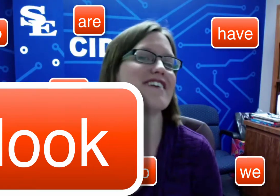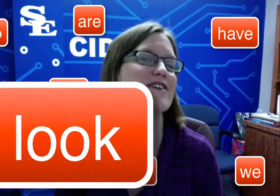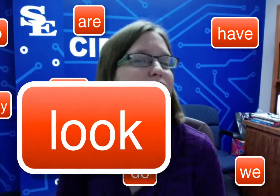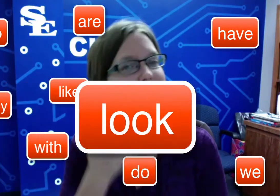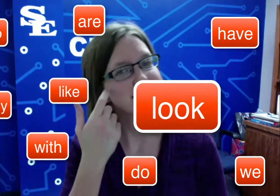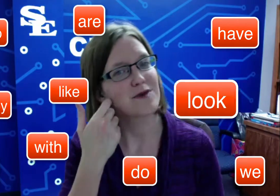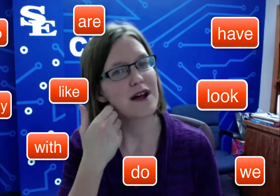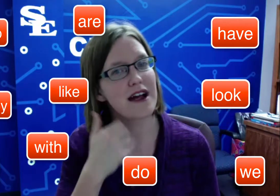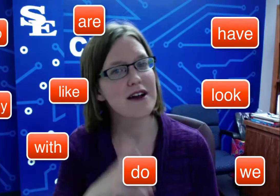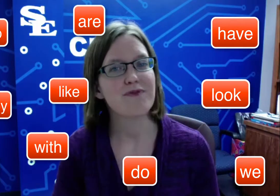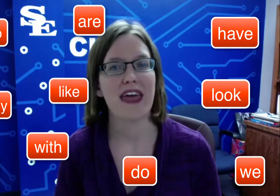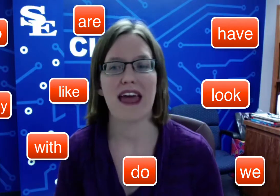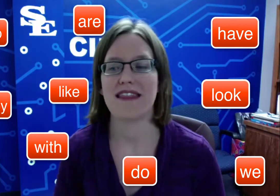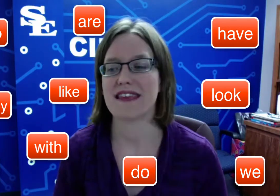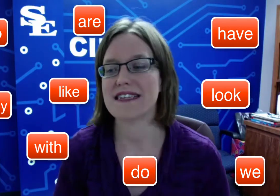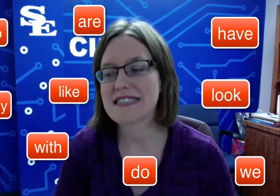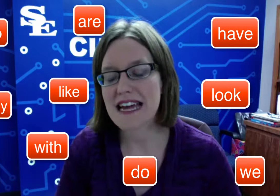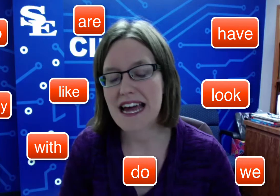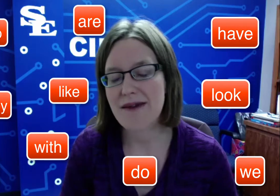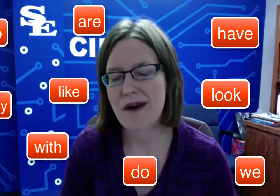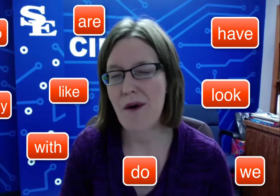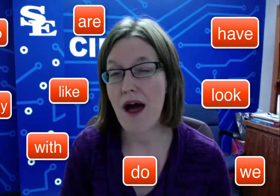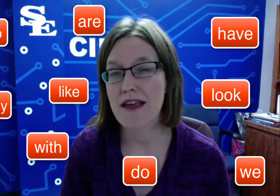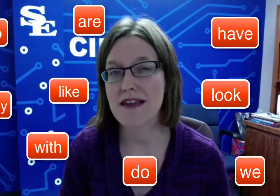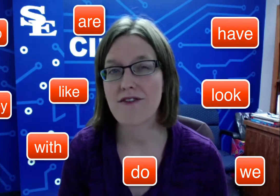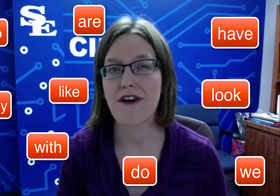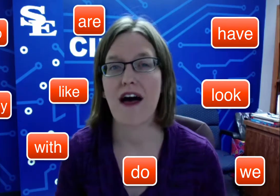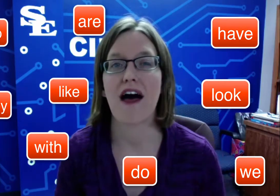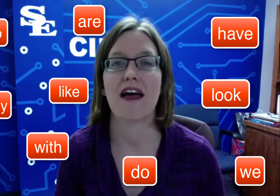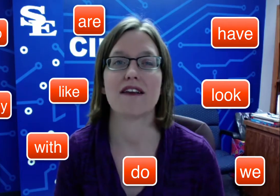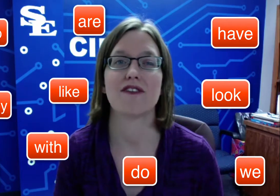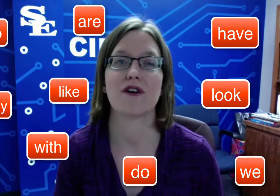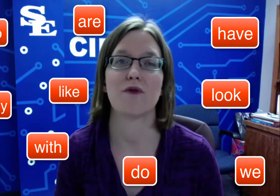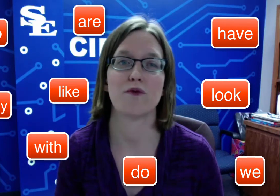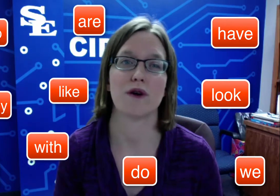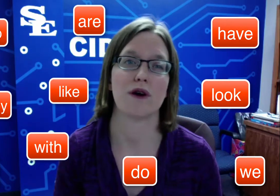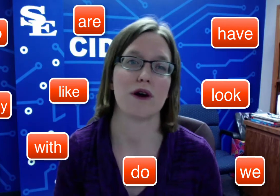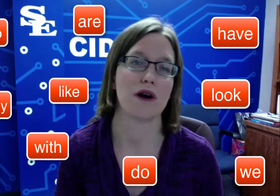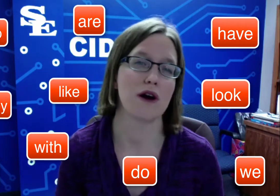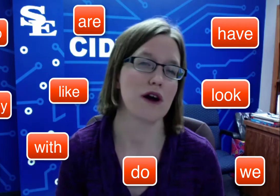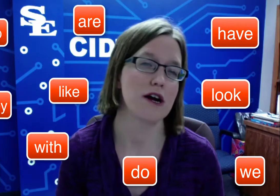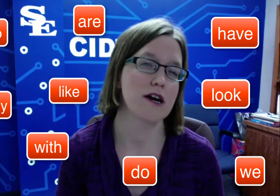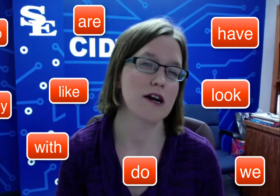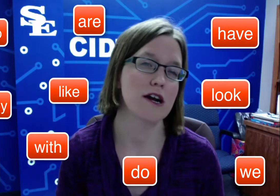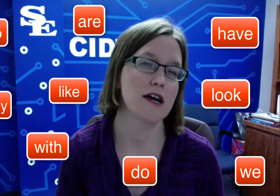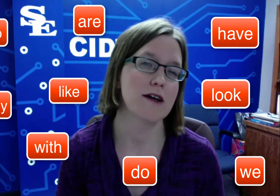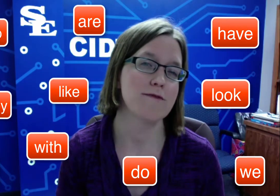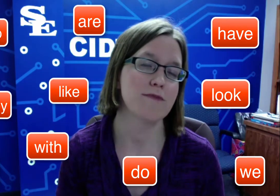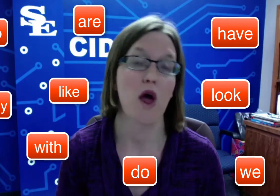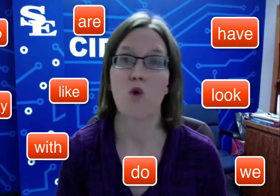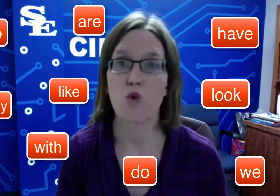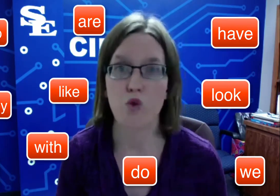ready for the next word. Okay, this time I want you to find the word